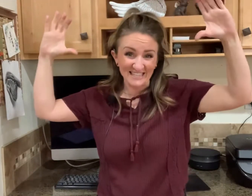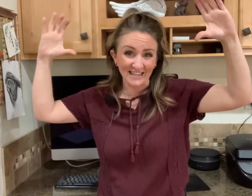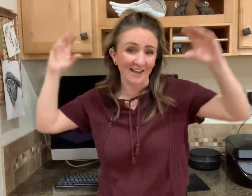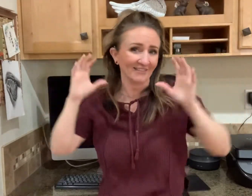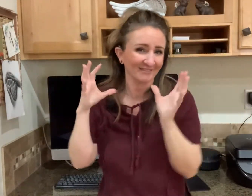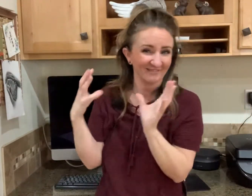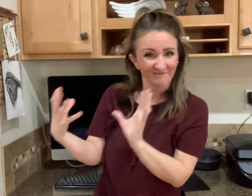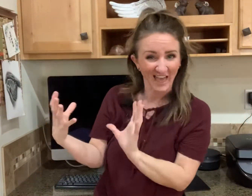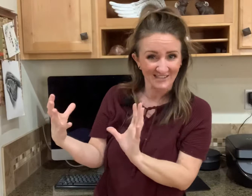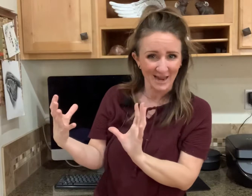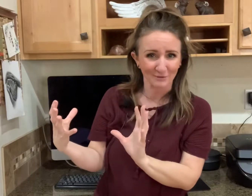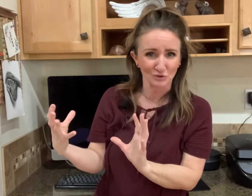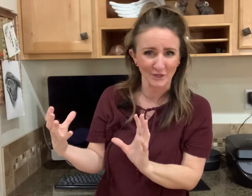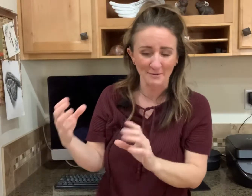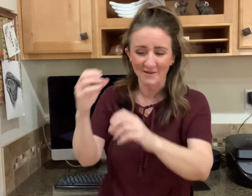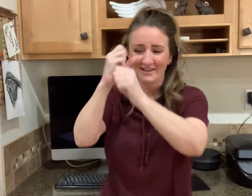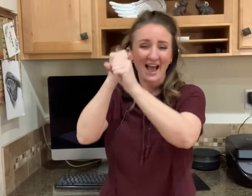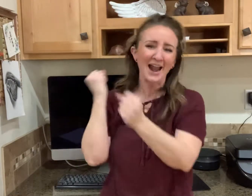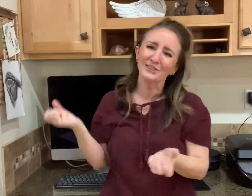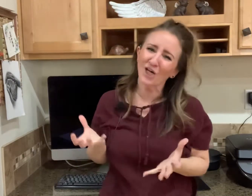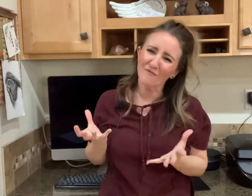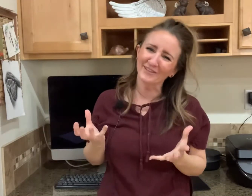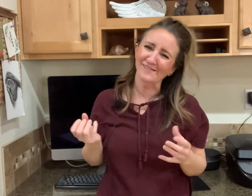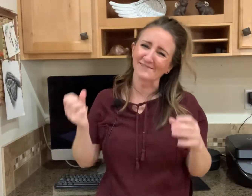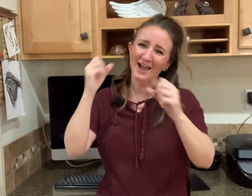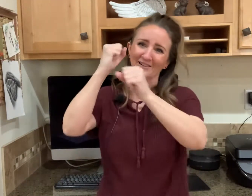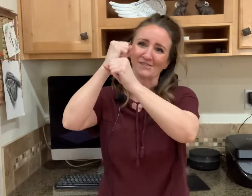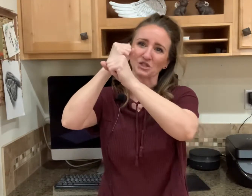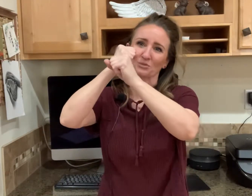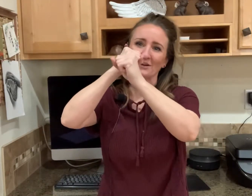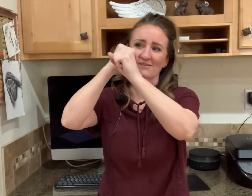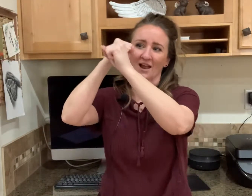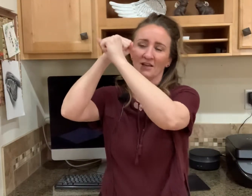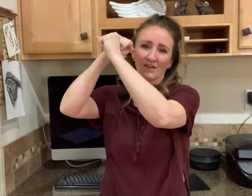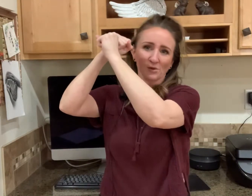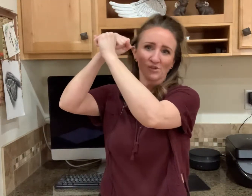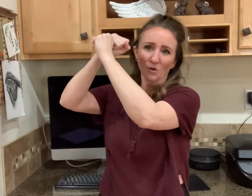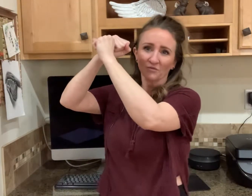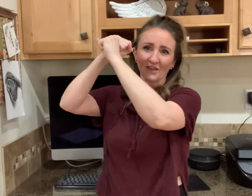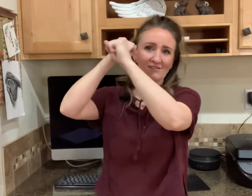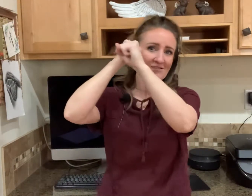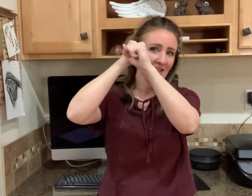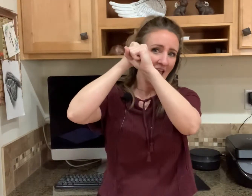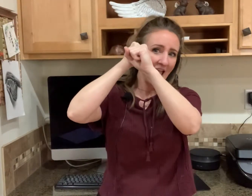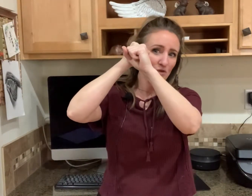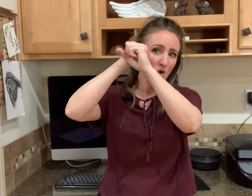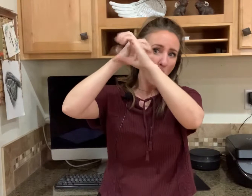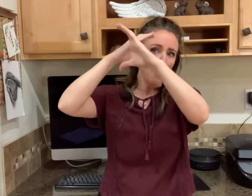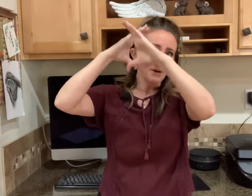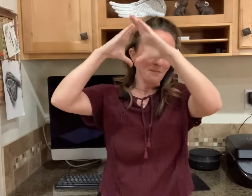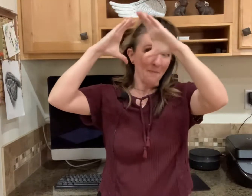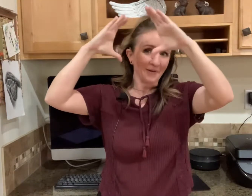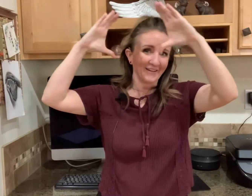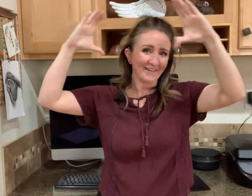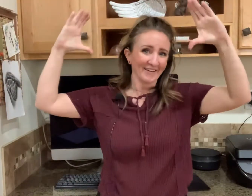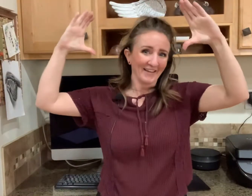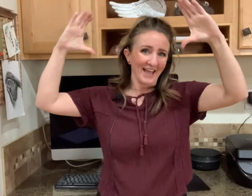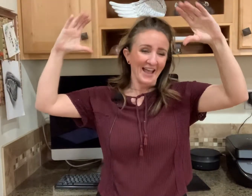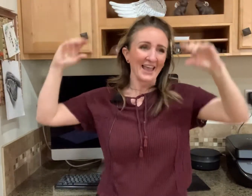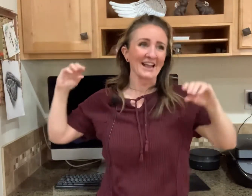idea, that type of dream. And I love this sign. It's such a pretty sign. So you start with fists and you open them up. It kind